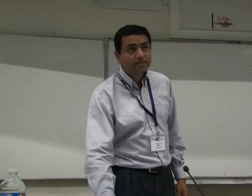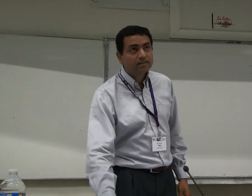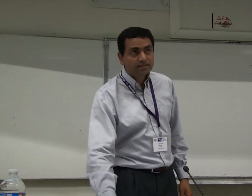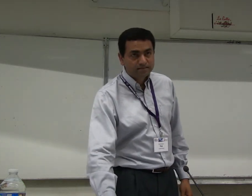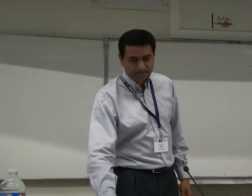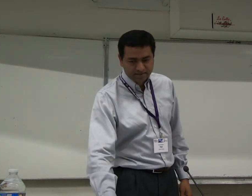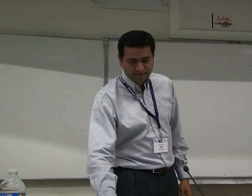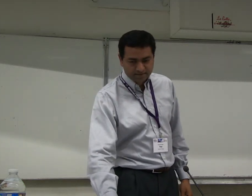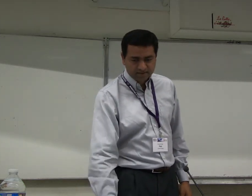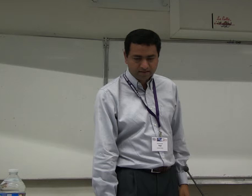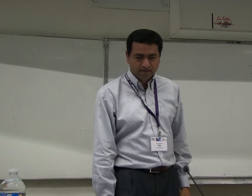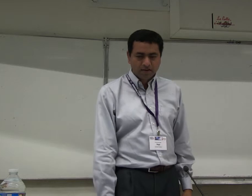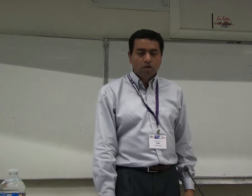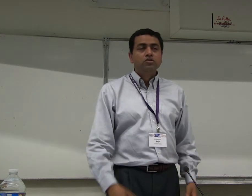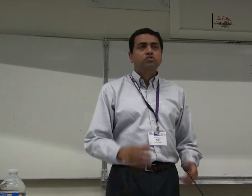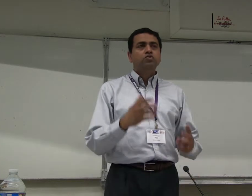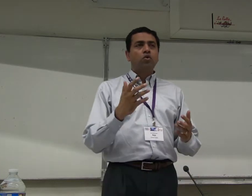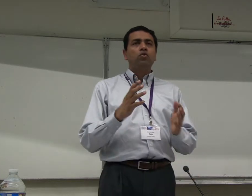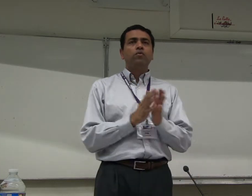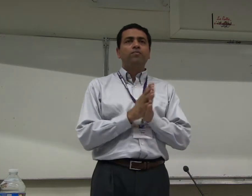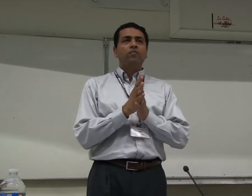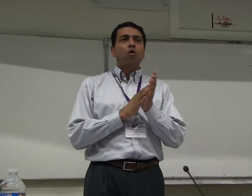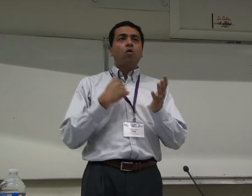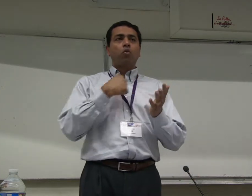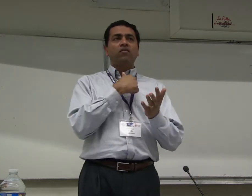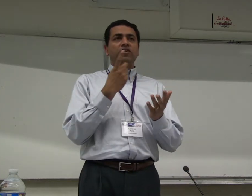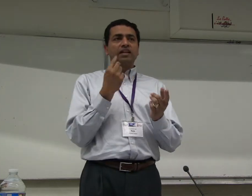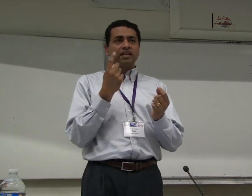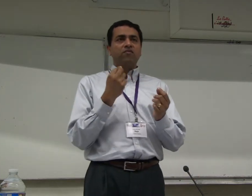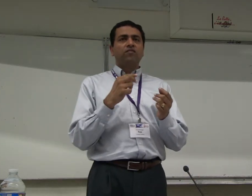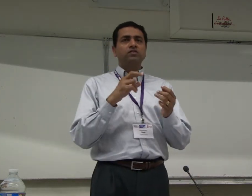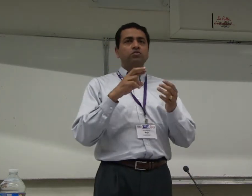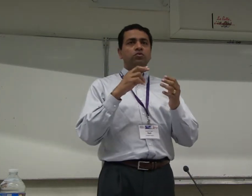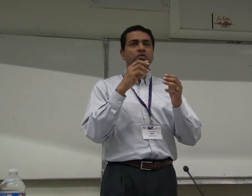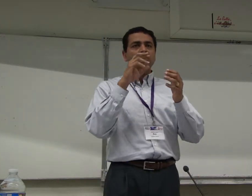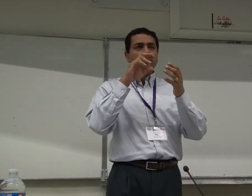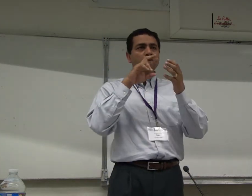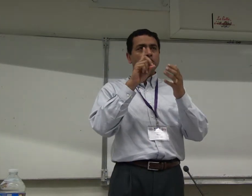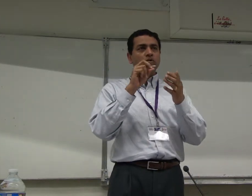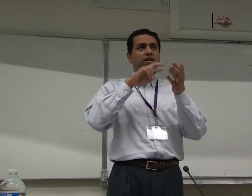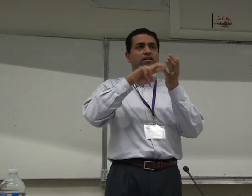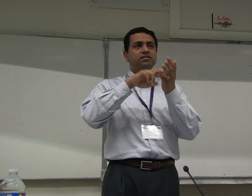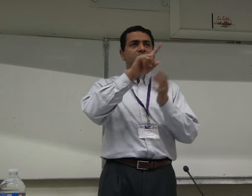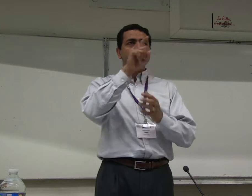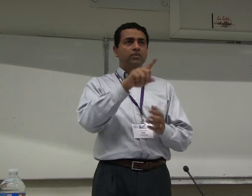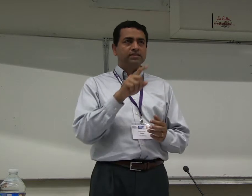of an abstract nature. So, what we did was So our approach was